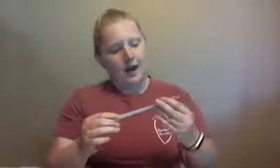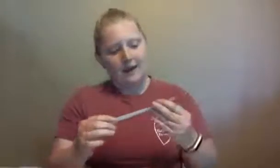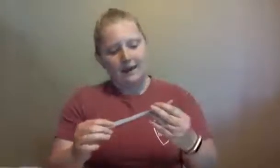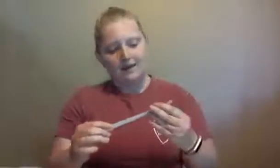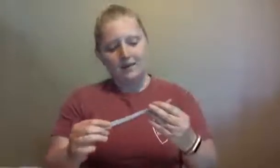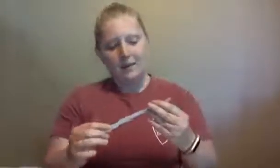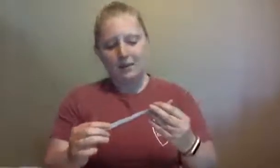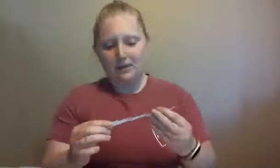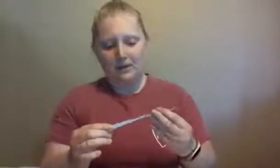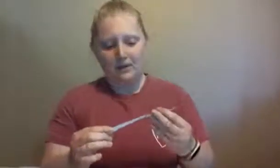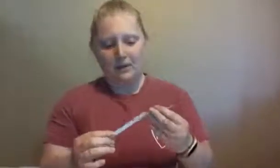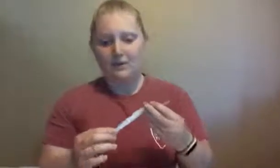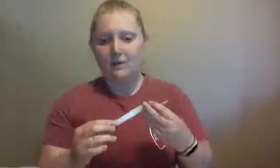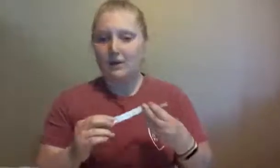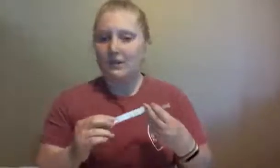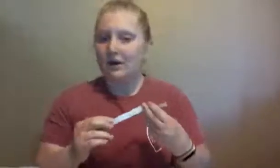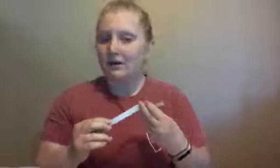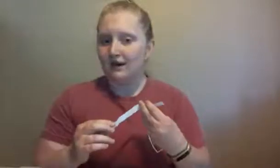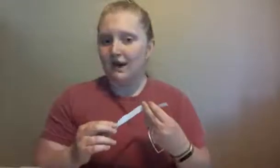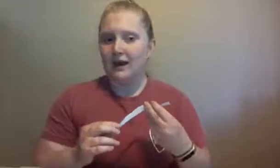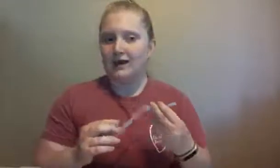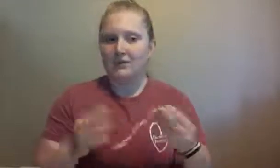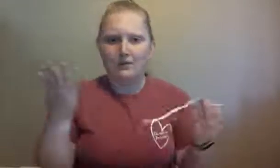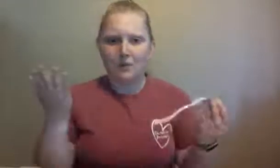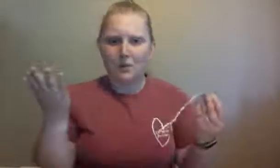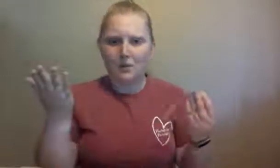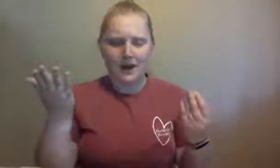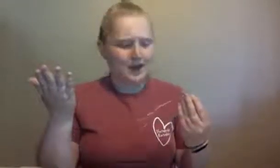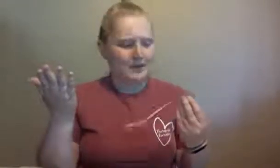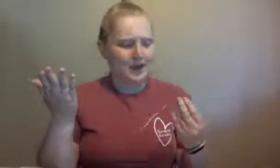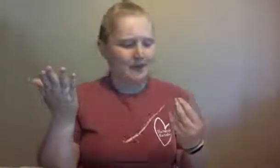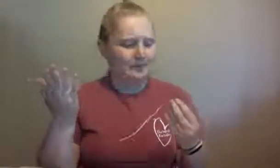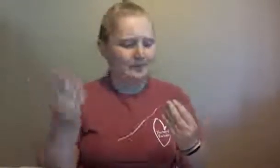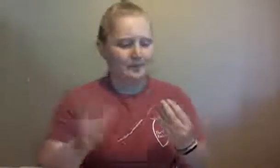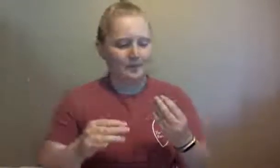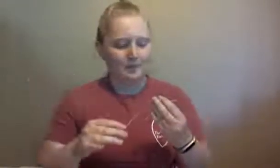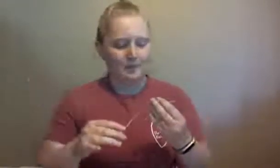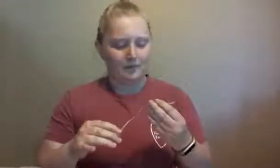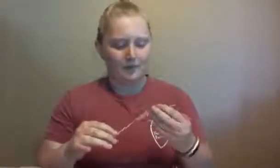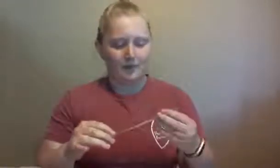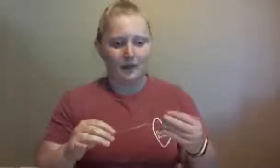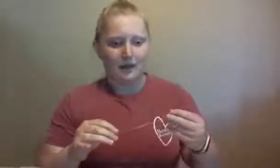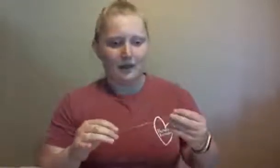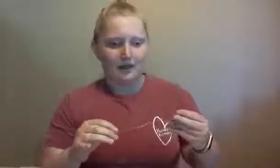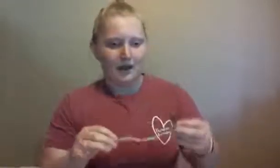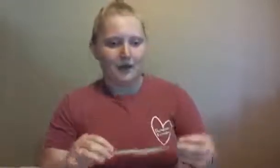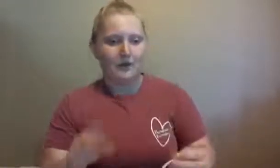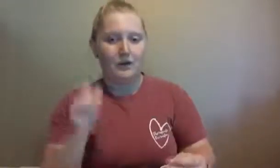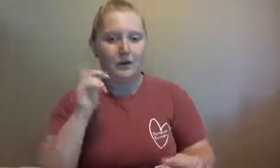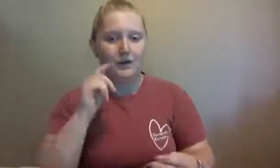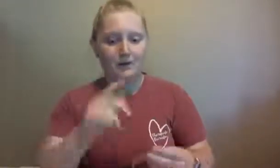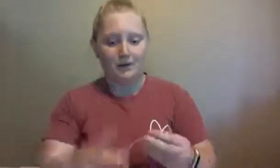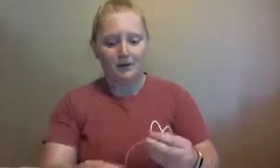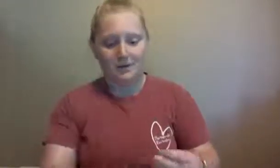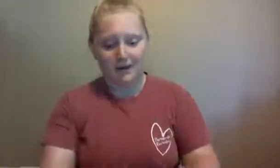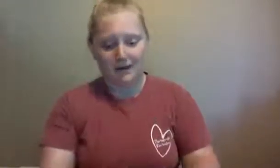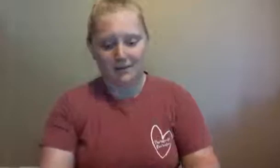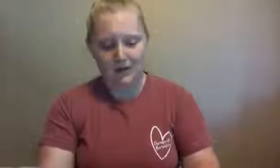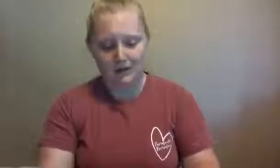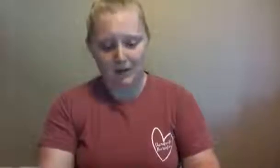I like to blow bubbles and swim all day. What am I? Now, if you know them, put them in the comments,